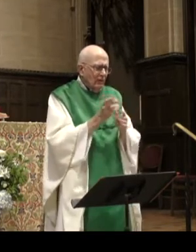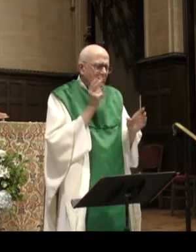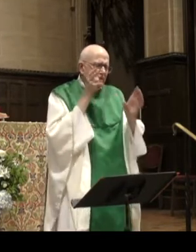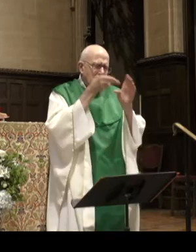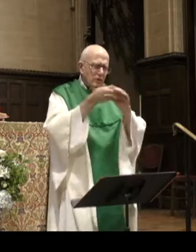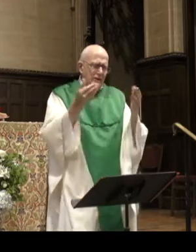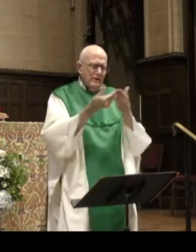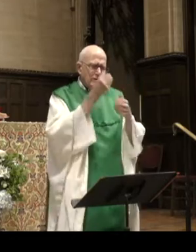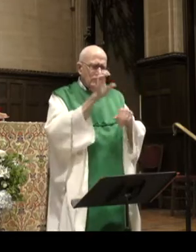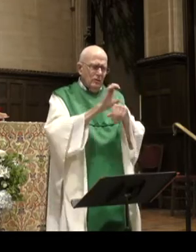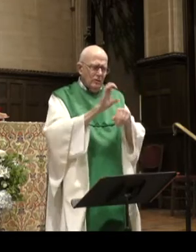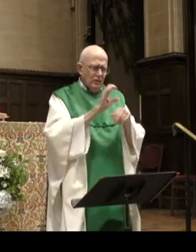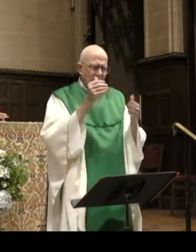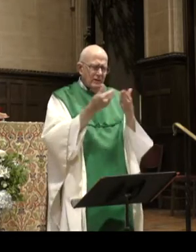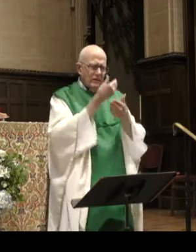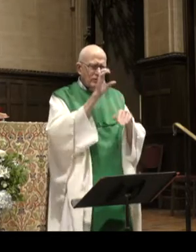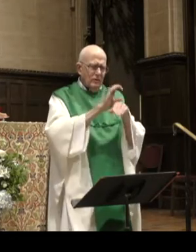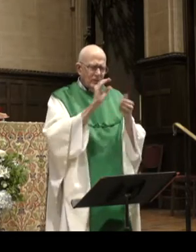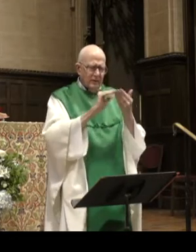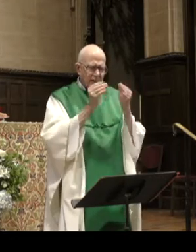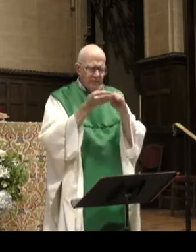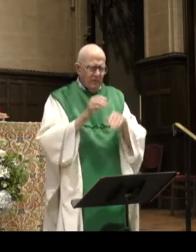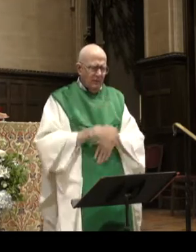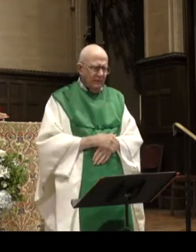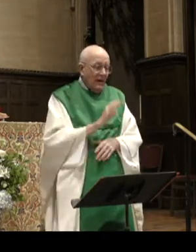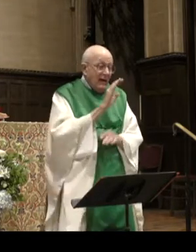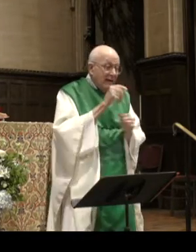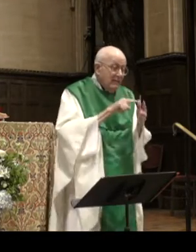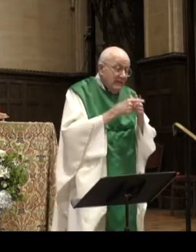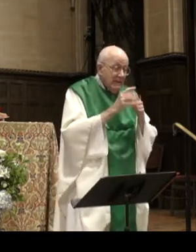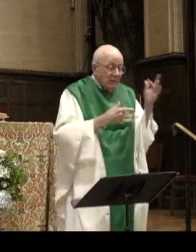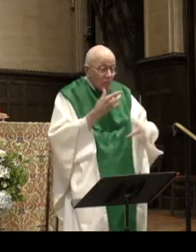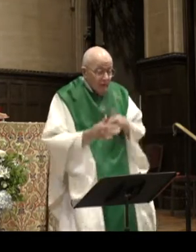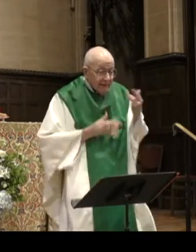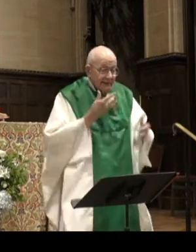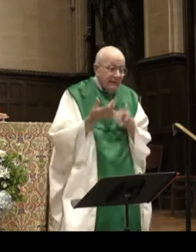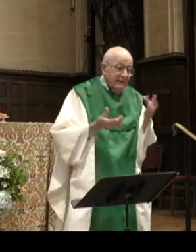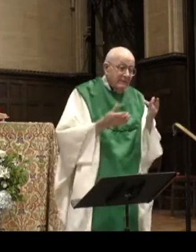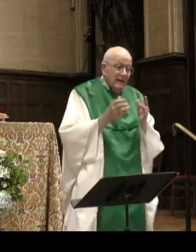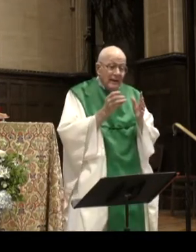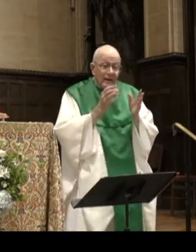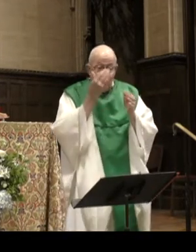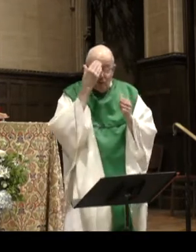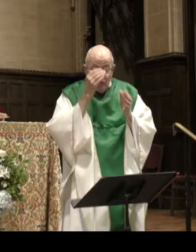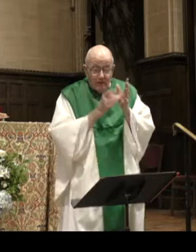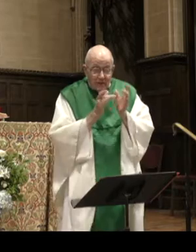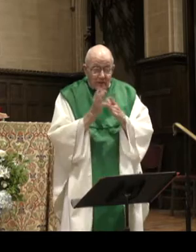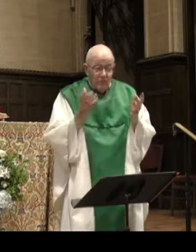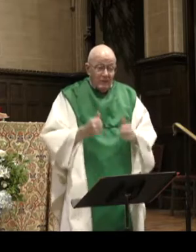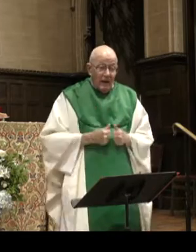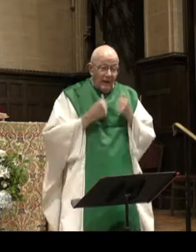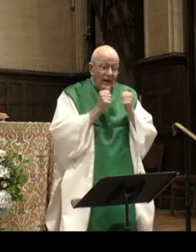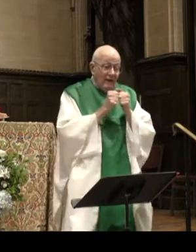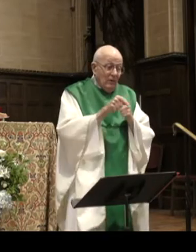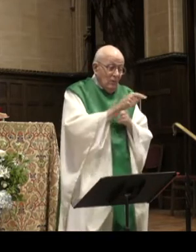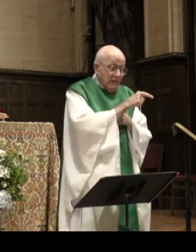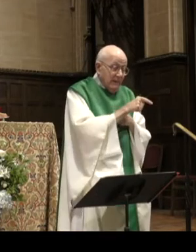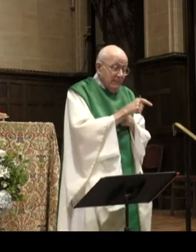followers of Christ. They had joined this new church community. And all the people were all excited. They knew Jesus was alive with